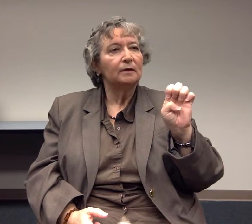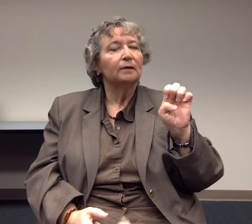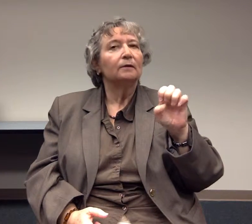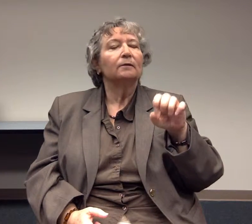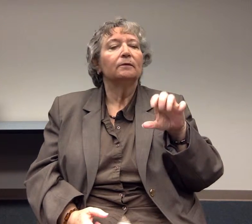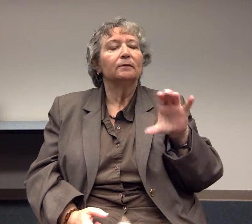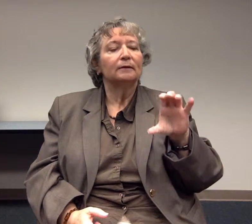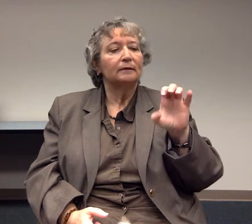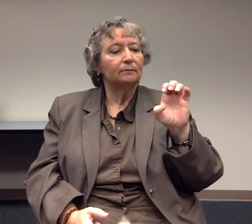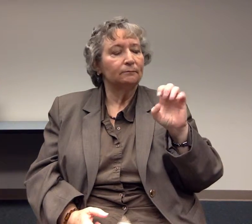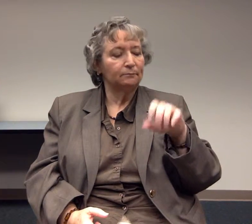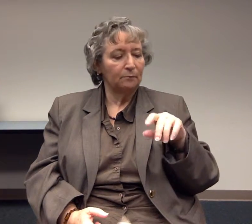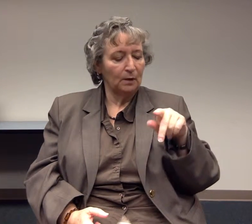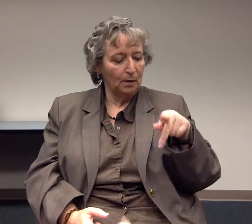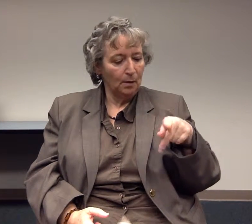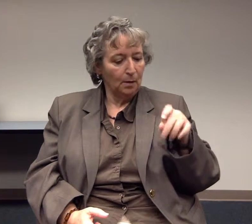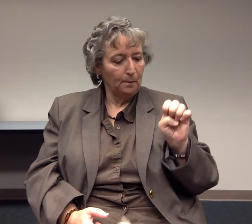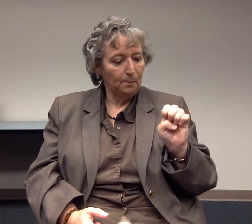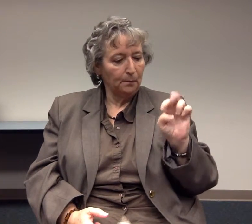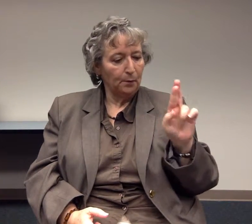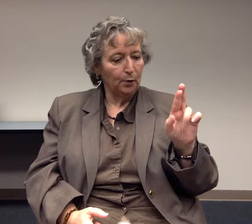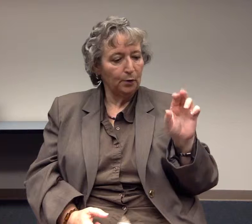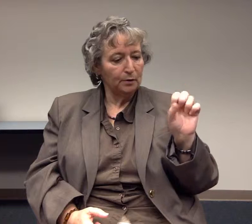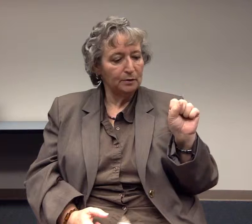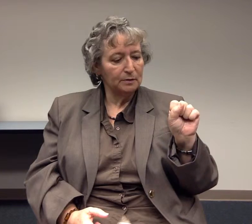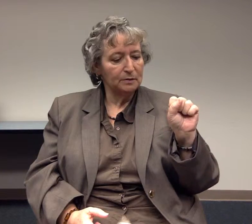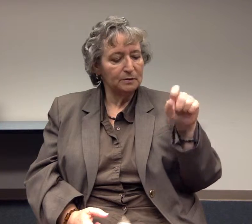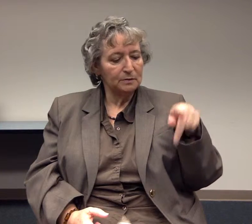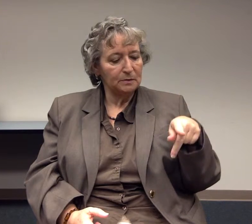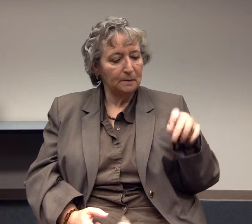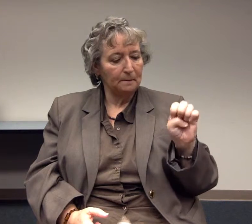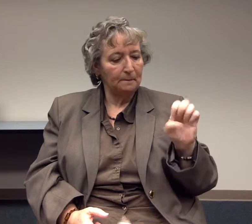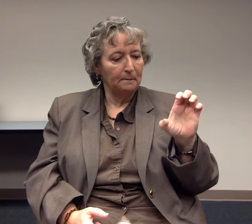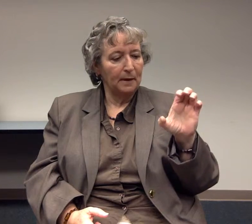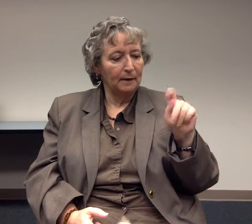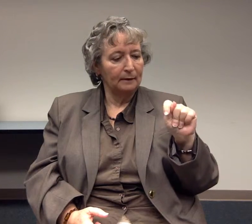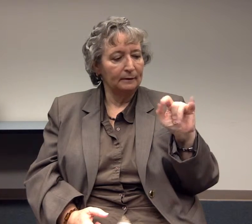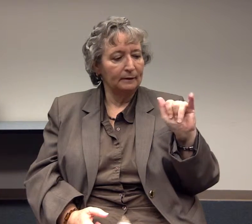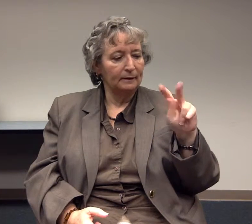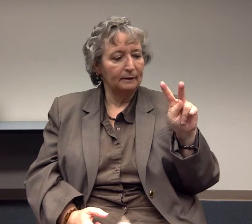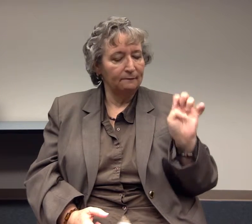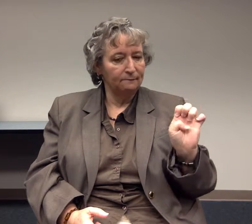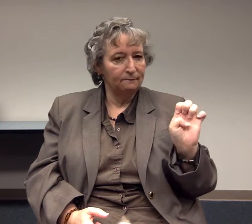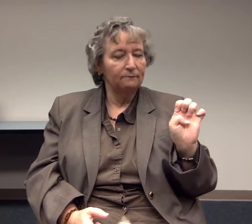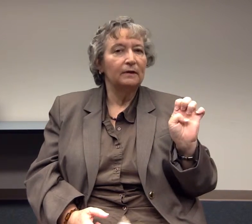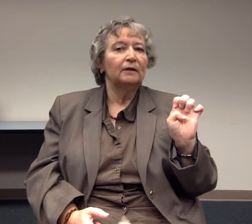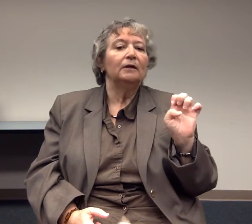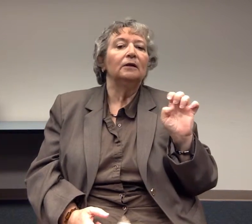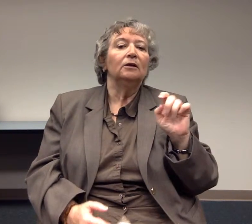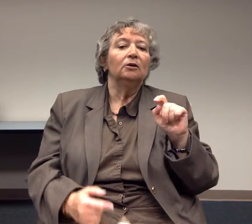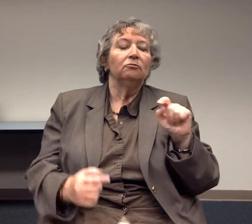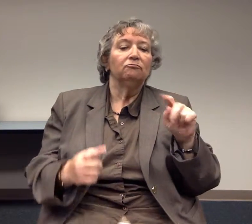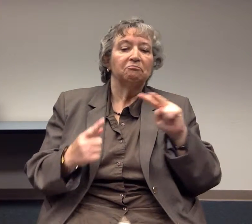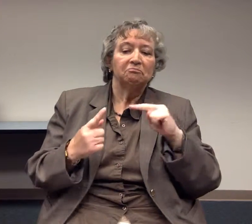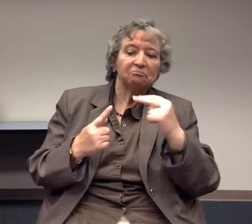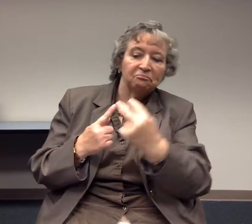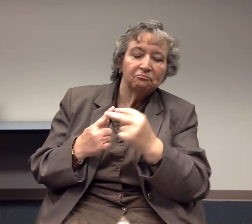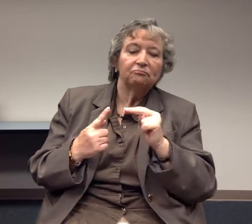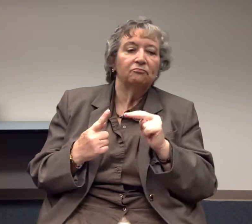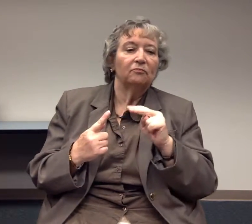a small flower and she would enlarge it so that it was huge. This painting, for example, is probably as big as